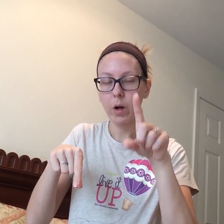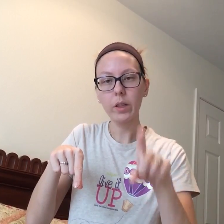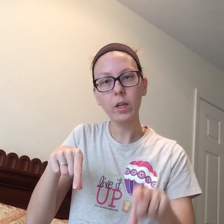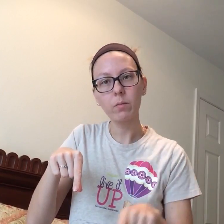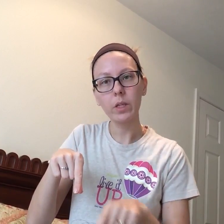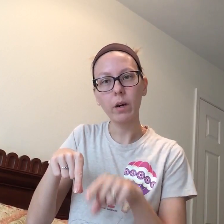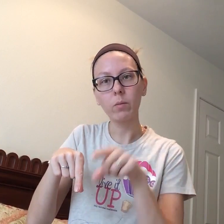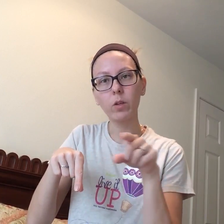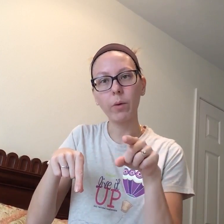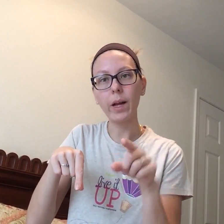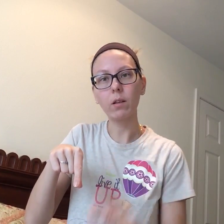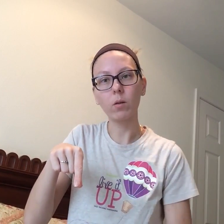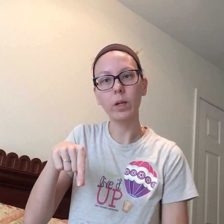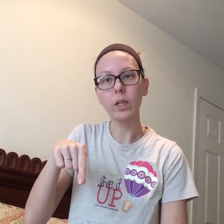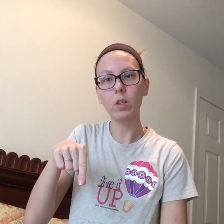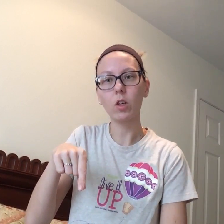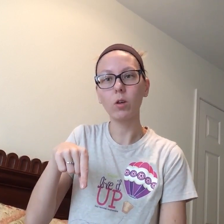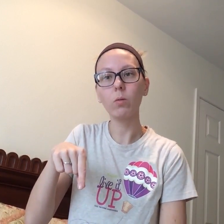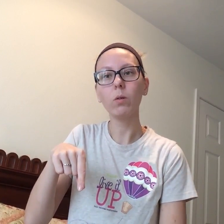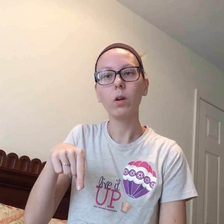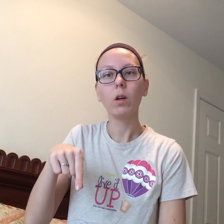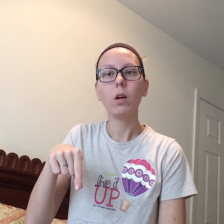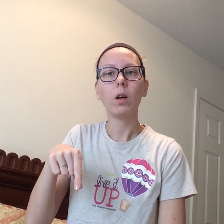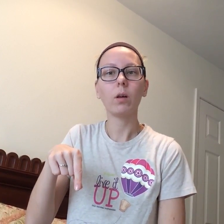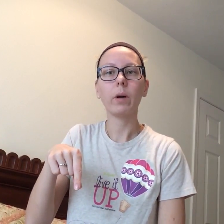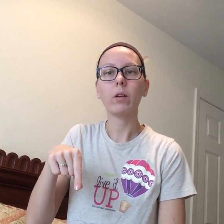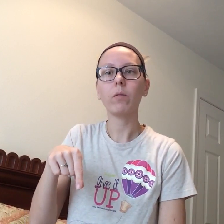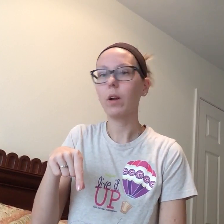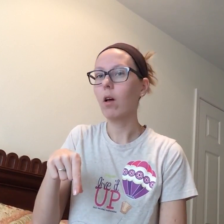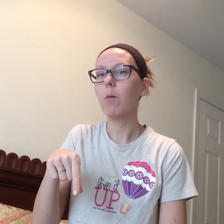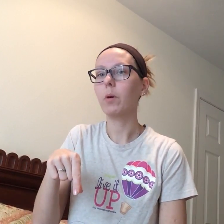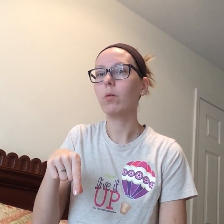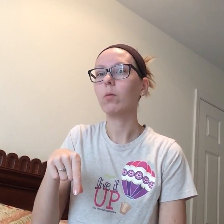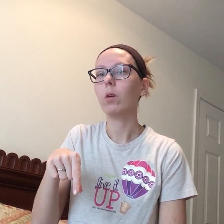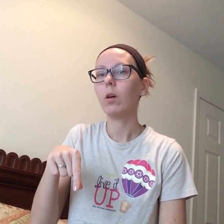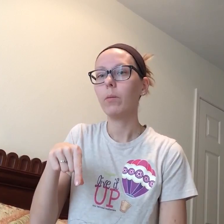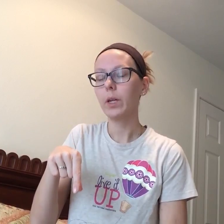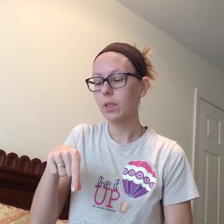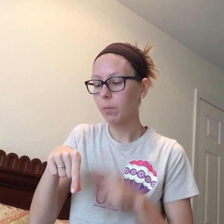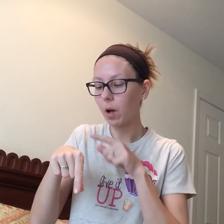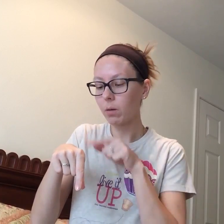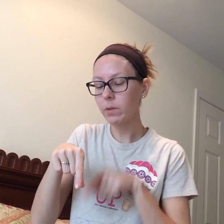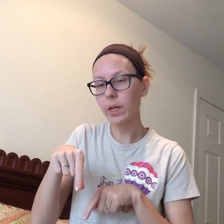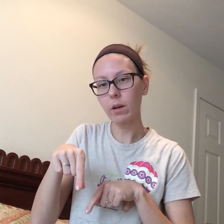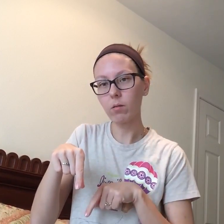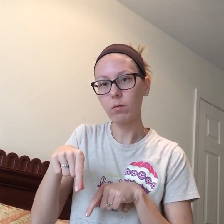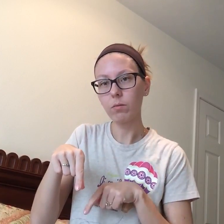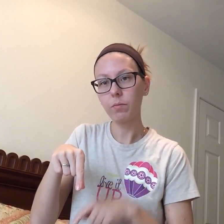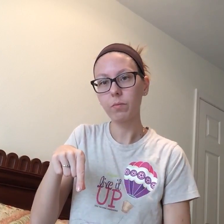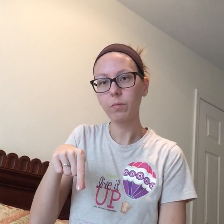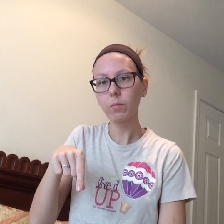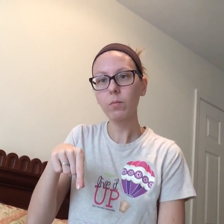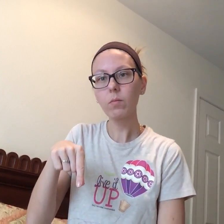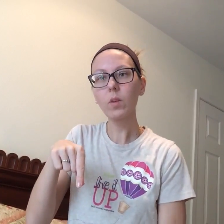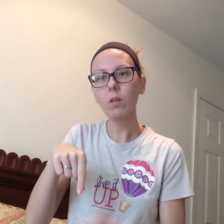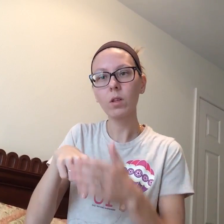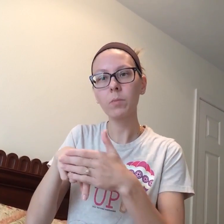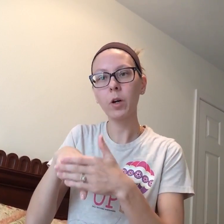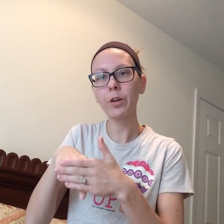part that comes down when you write a lowercase q, I don't know if that'll help you. But as a palm down, this part of your